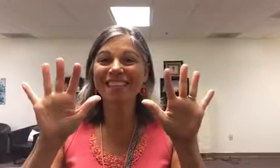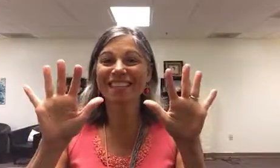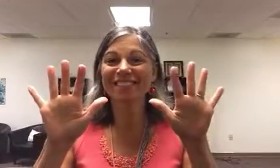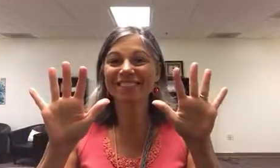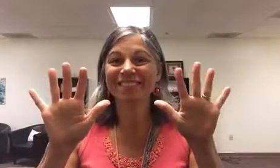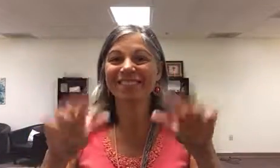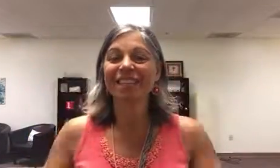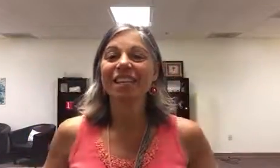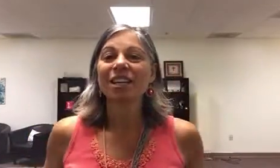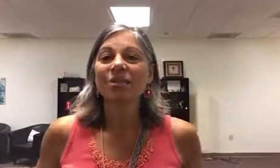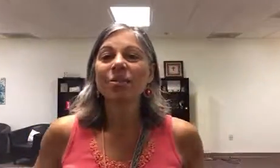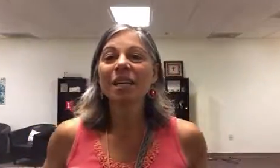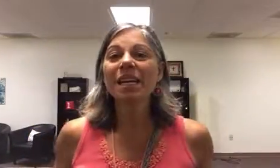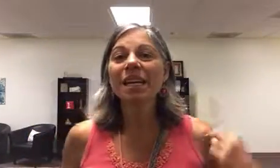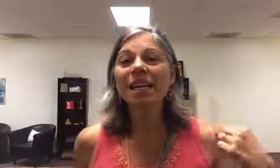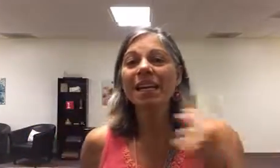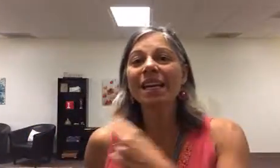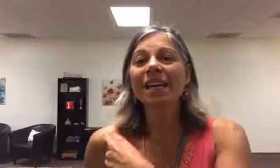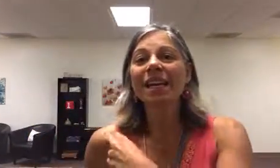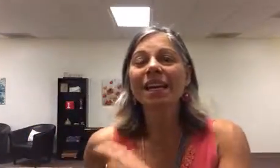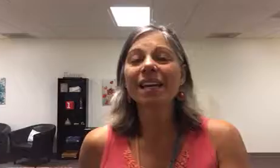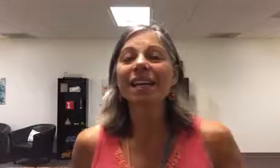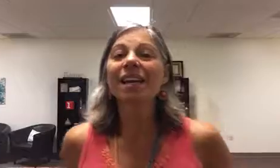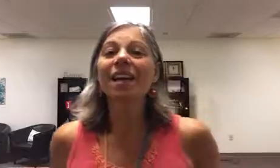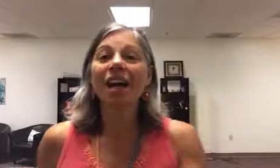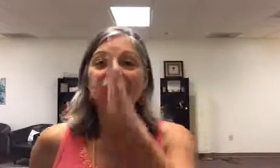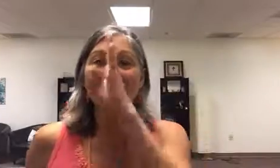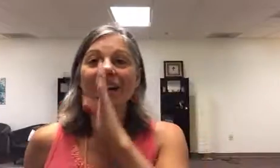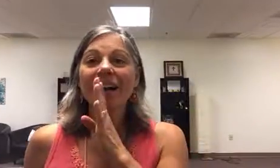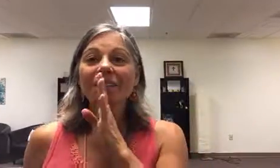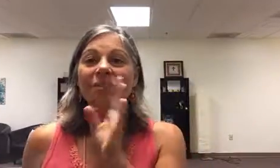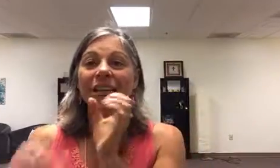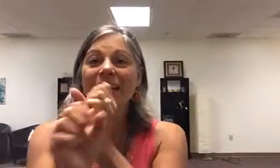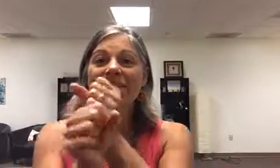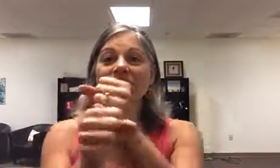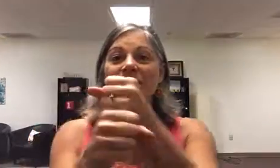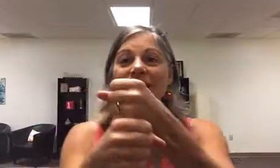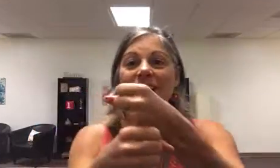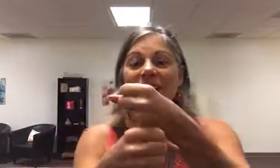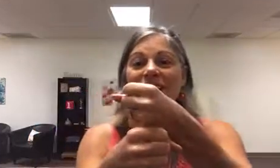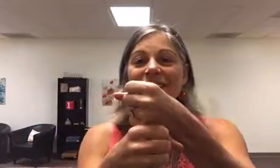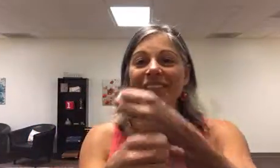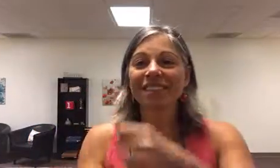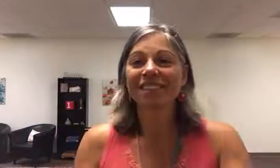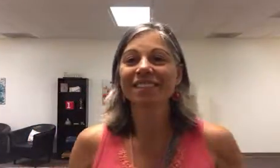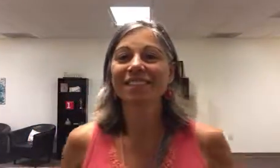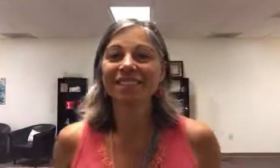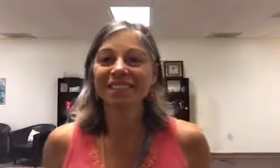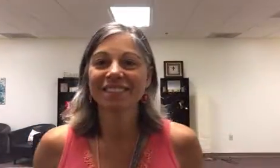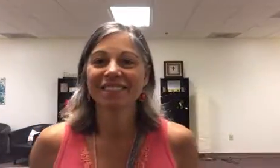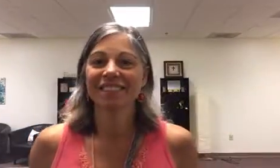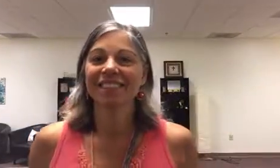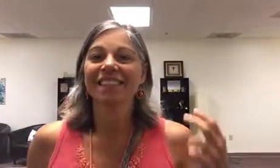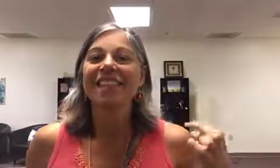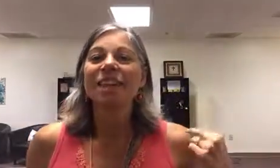Ephesians 2:10. We are God's creation.